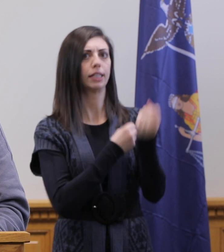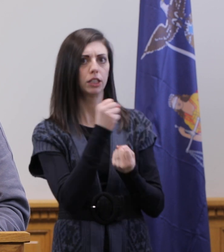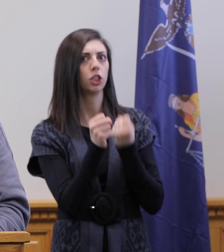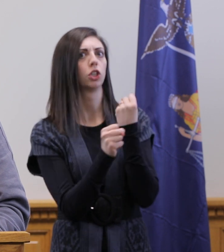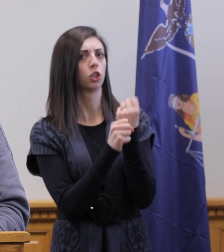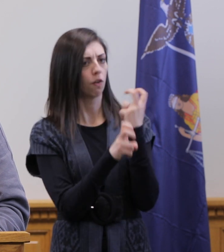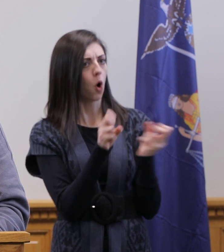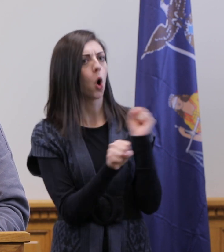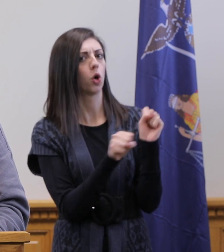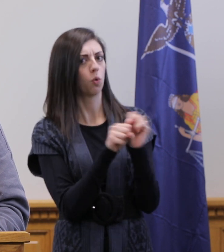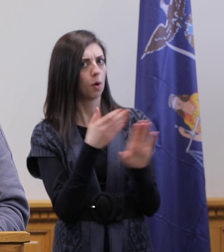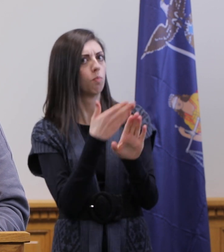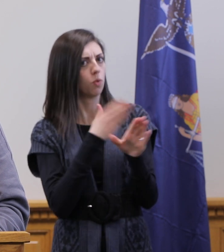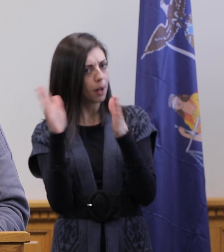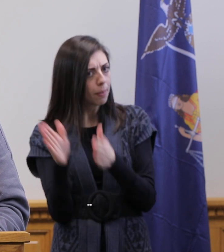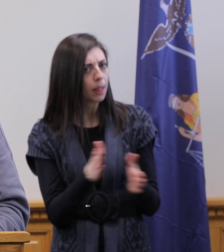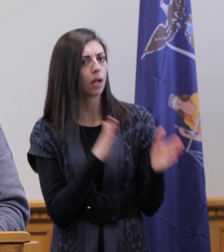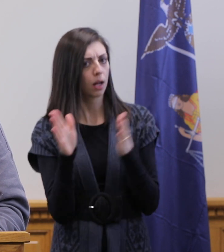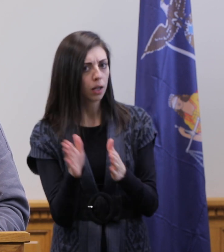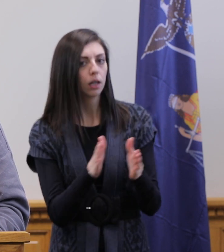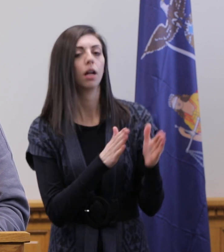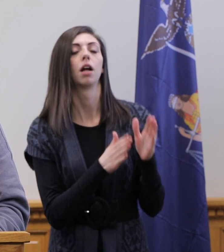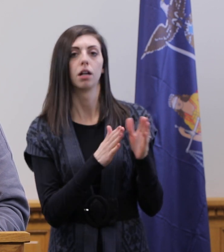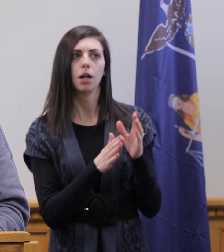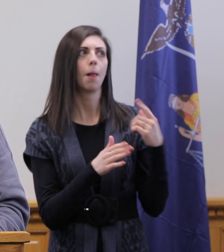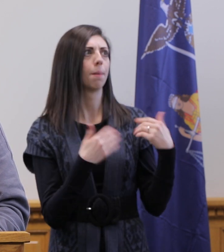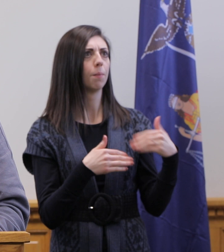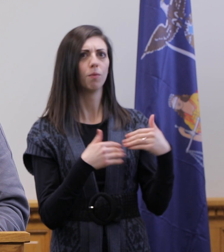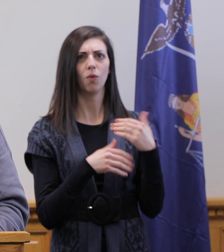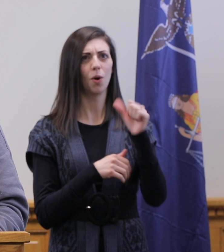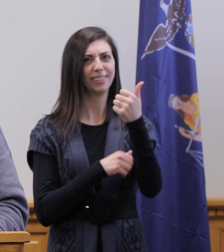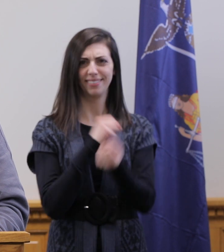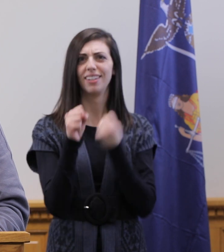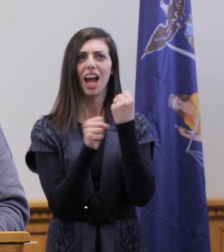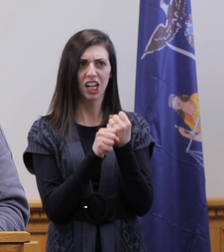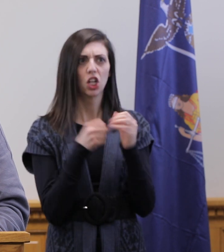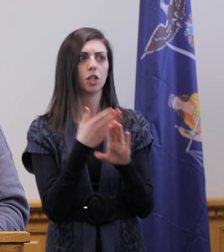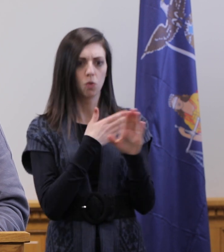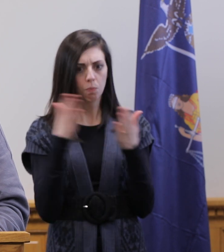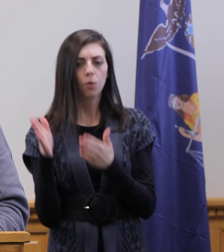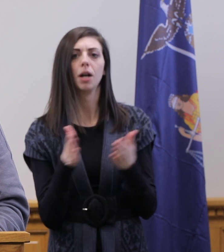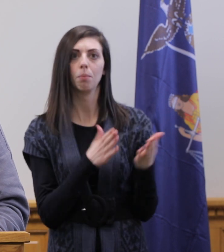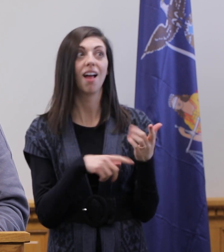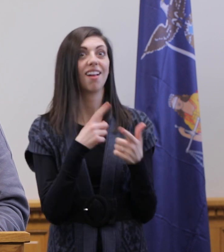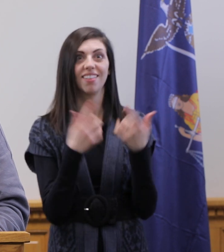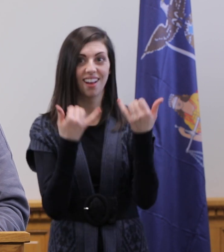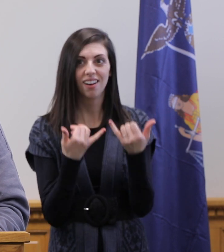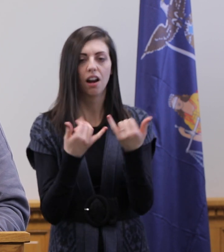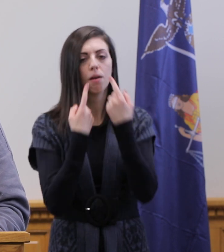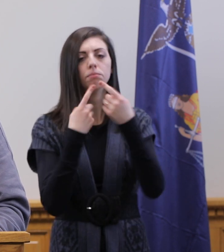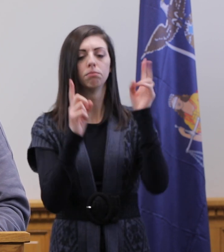team. They have been practicing mass vaccination plans for a decade, and they are finally able to put their planning into